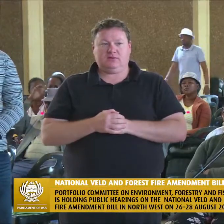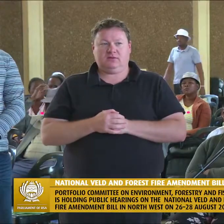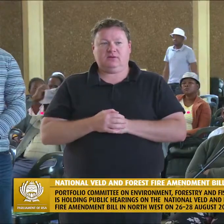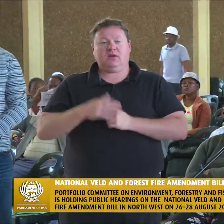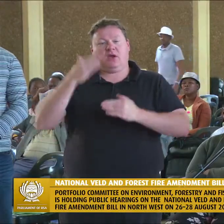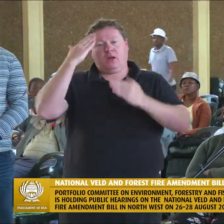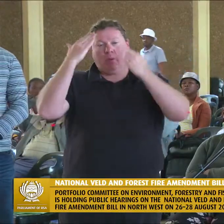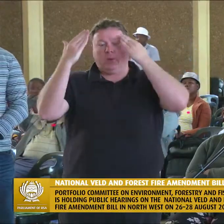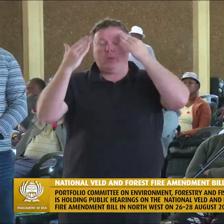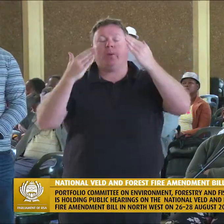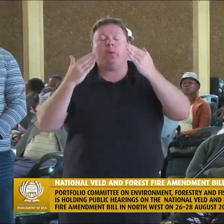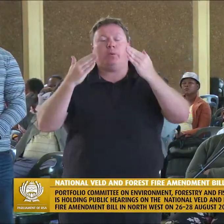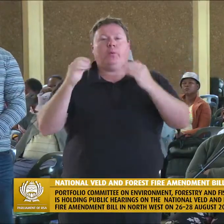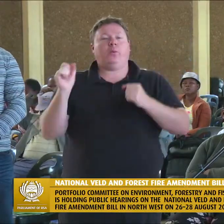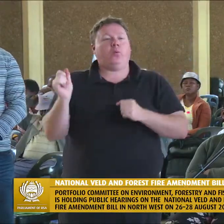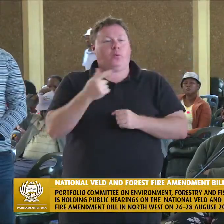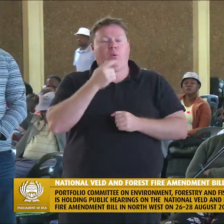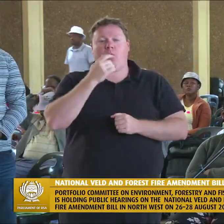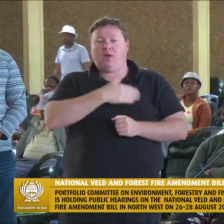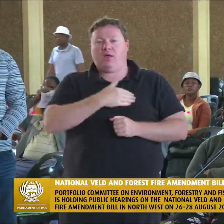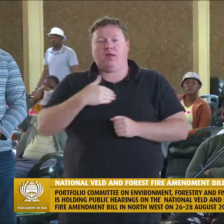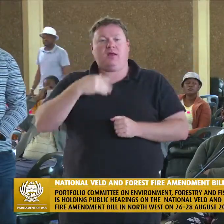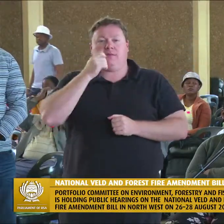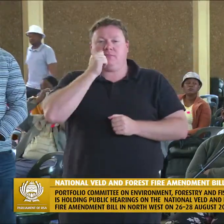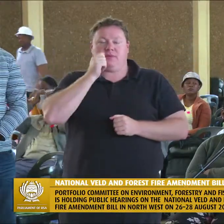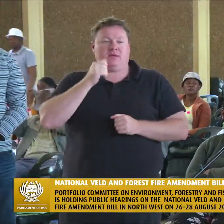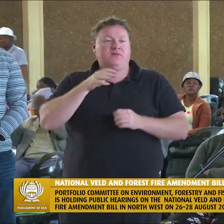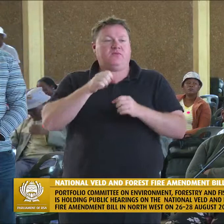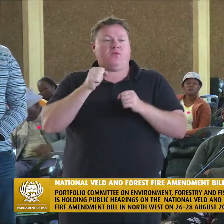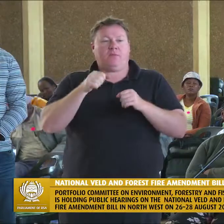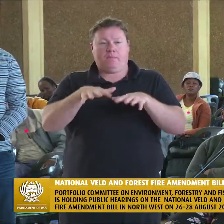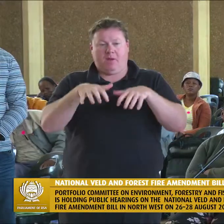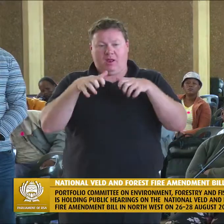i greet you all ladies and gentlemen from parliament